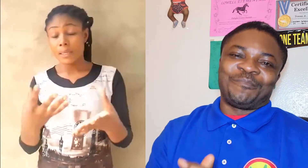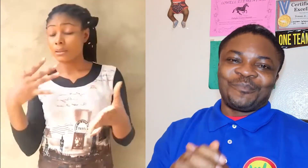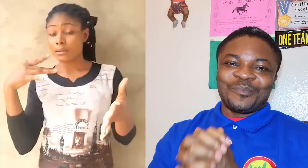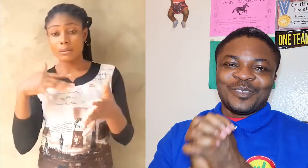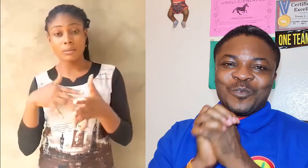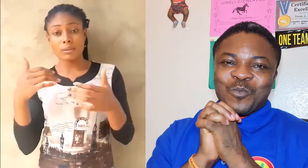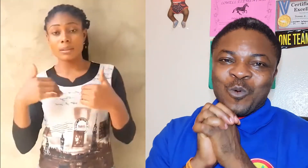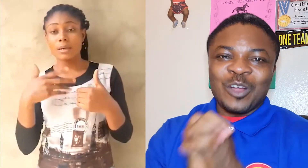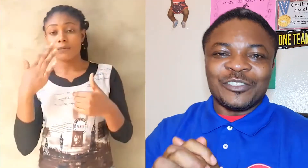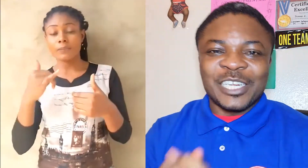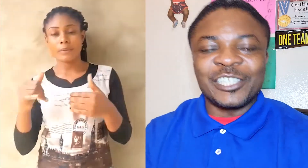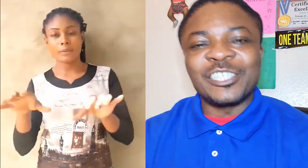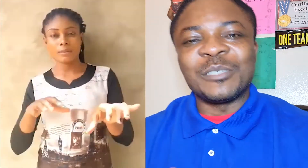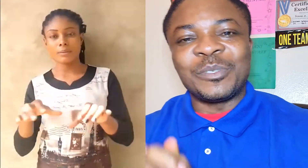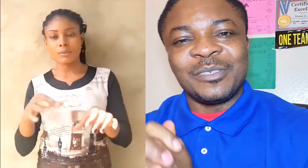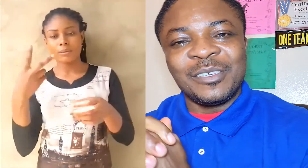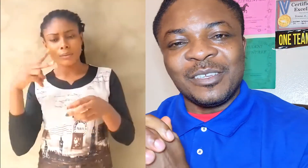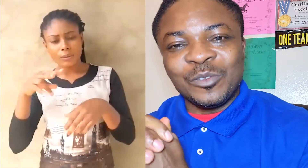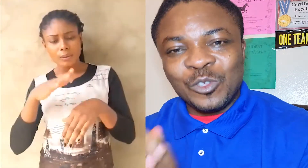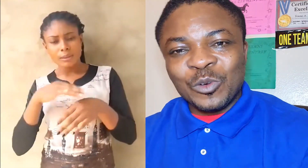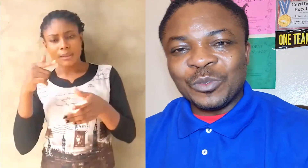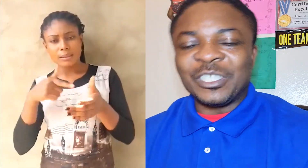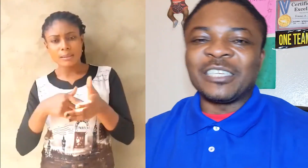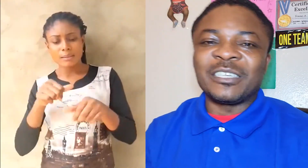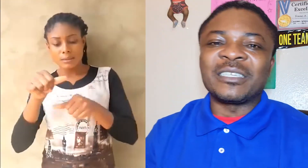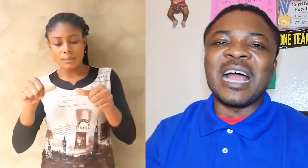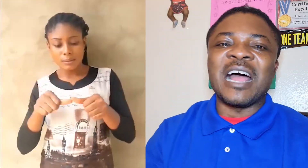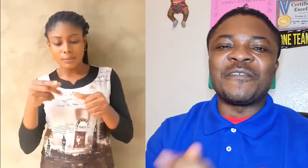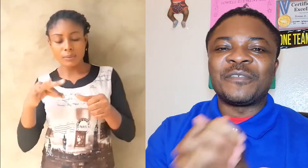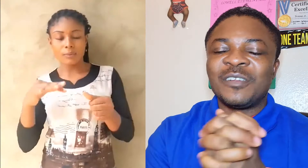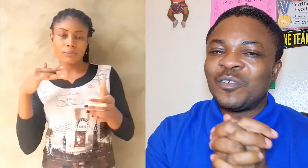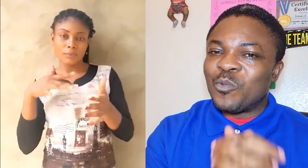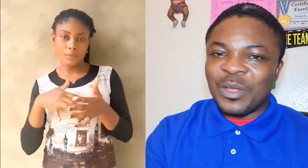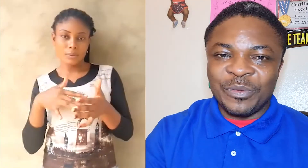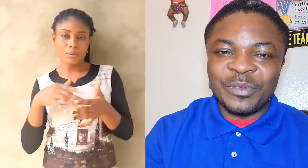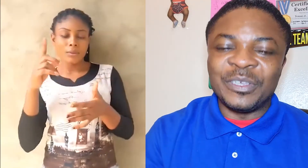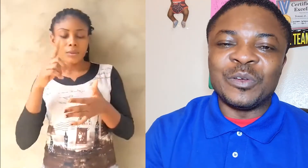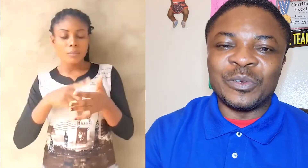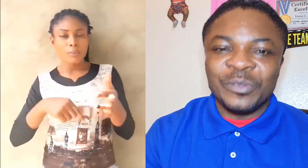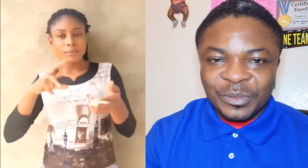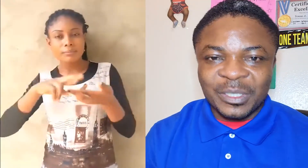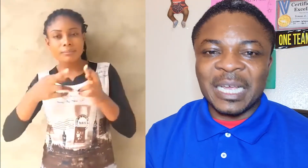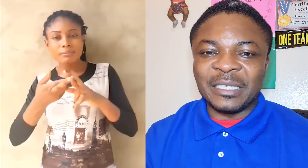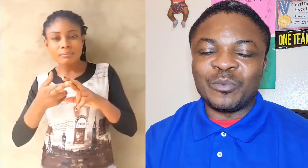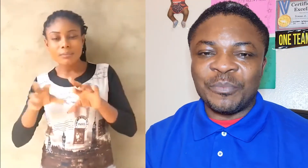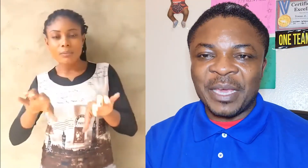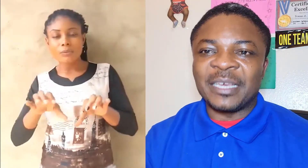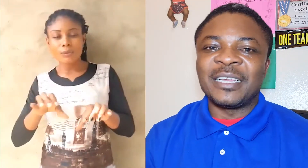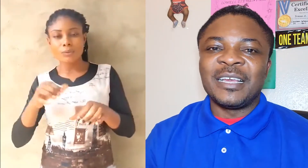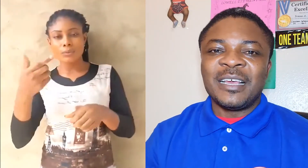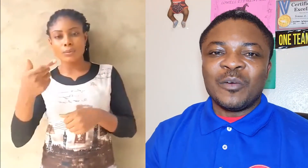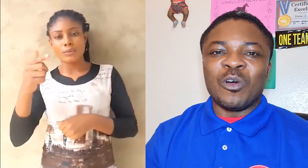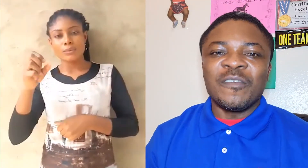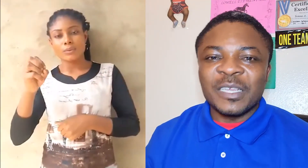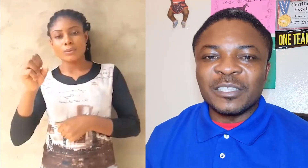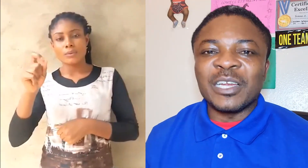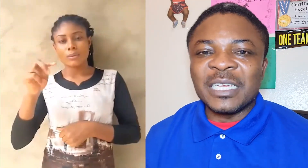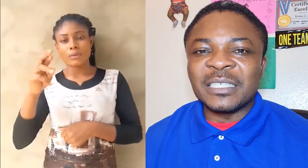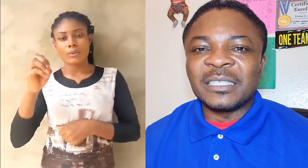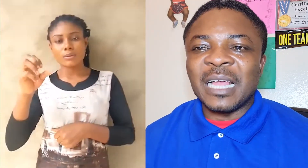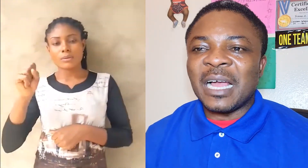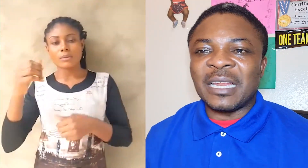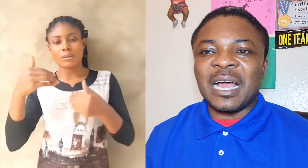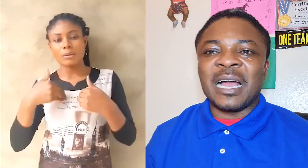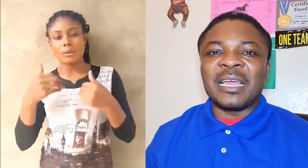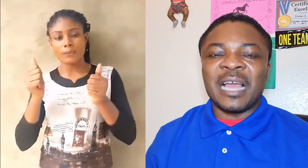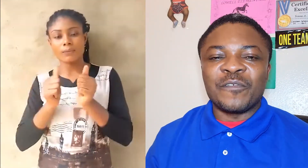study. What relationships do gestures have with, signs we make? One of the